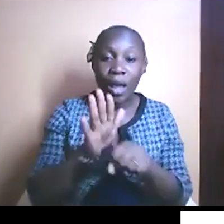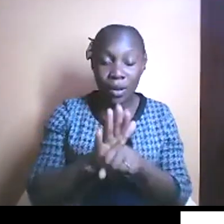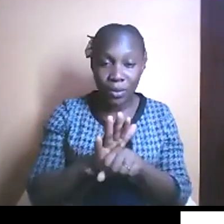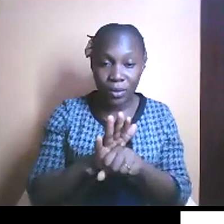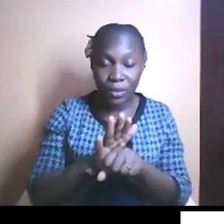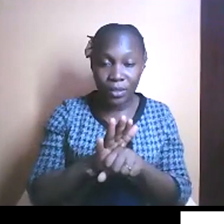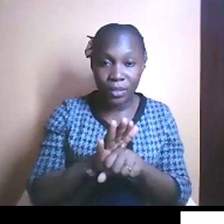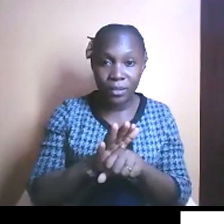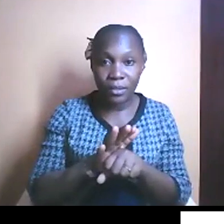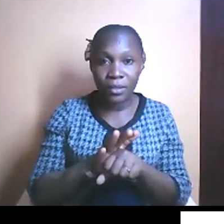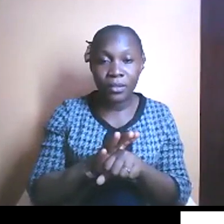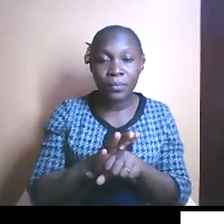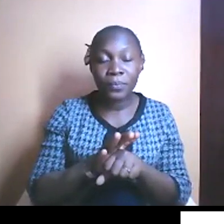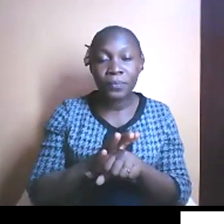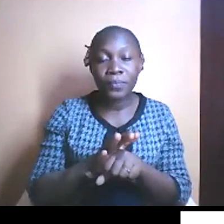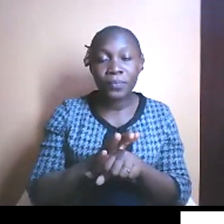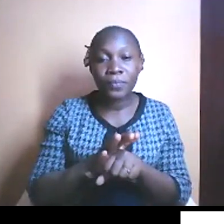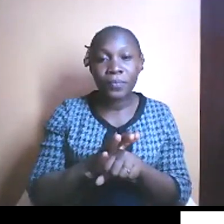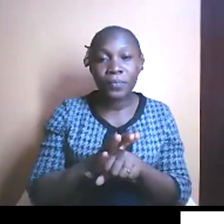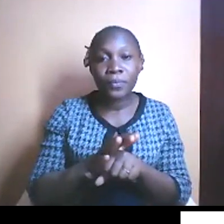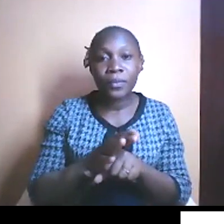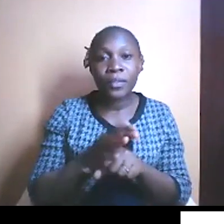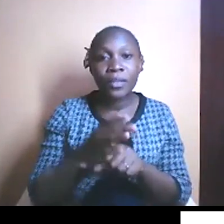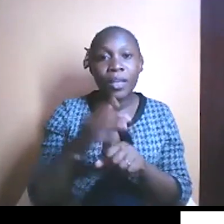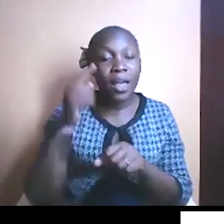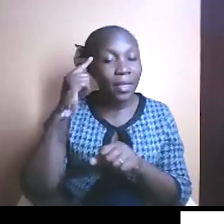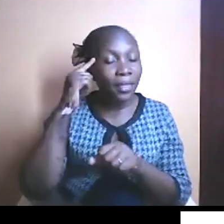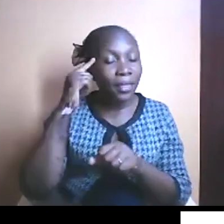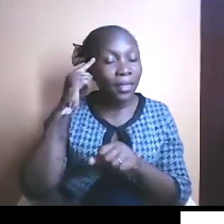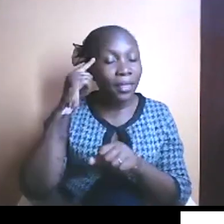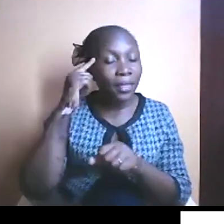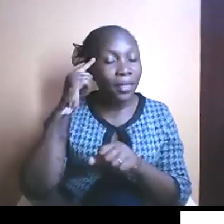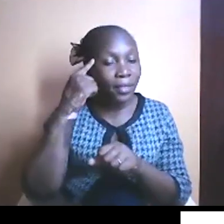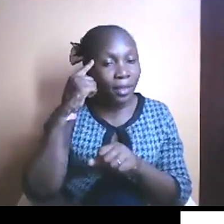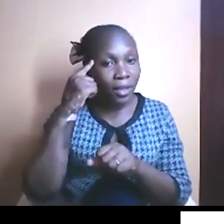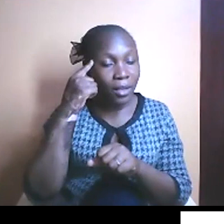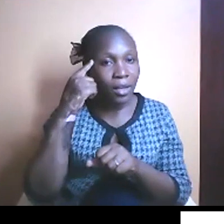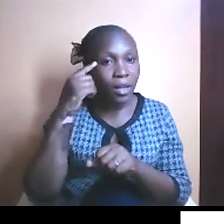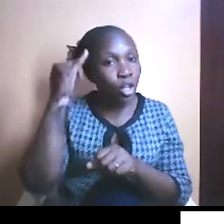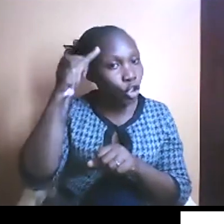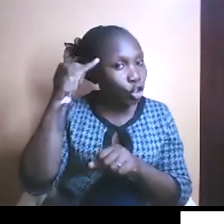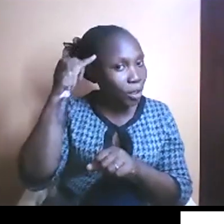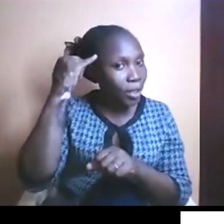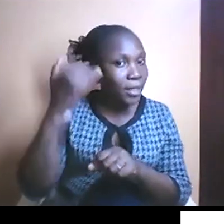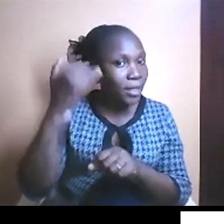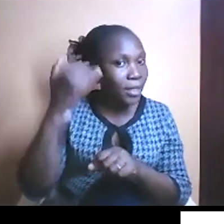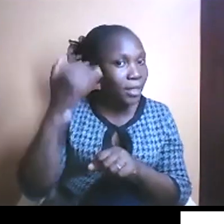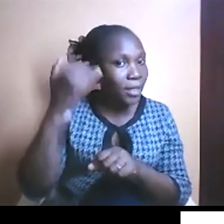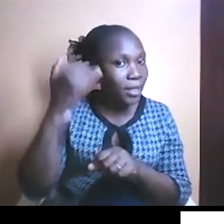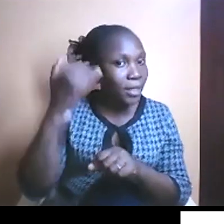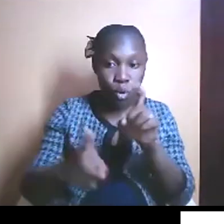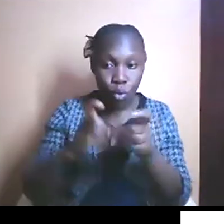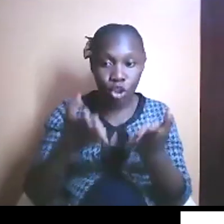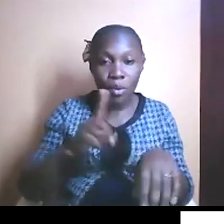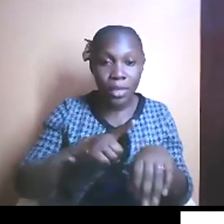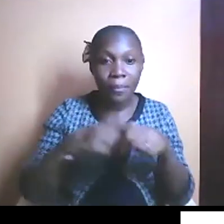grapevine? I think she has answered that question. So it is 9:08. Allow us to just say,